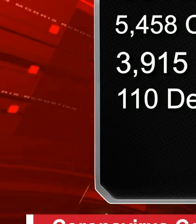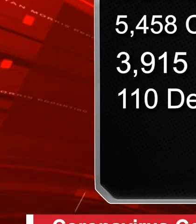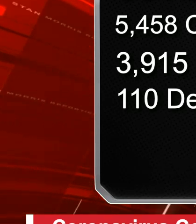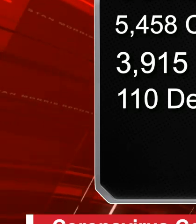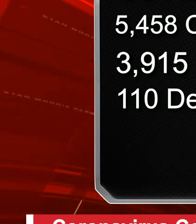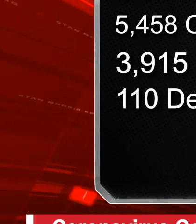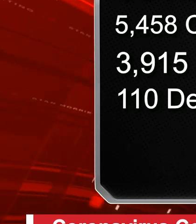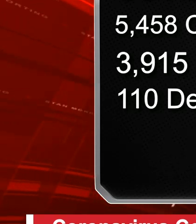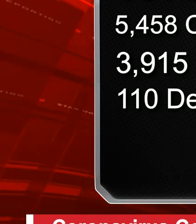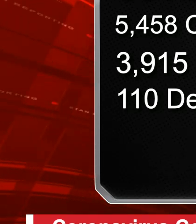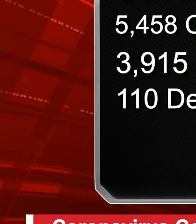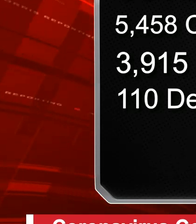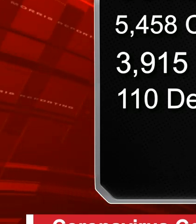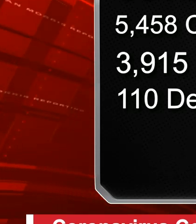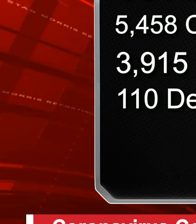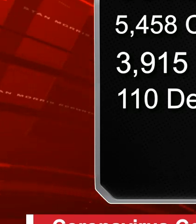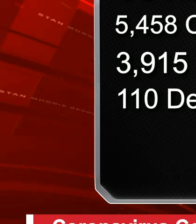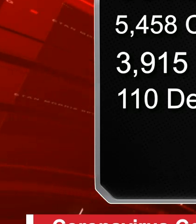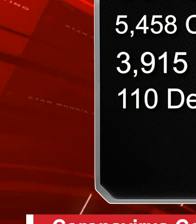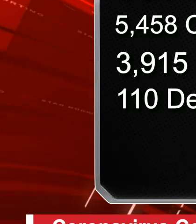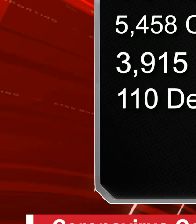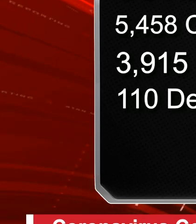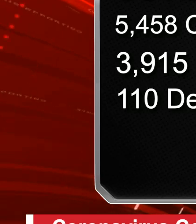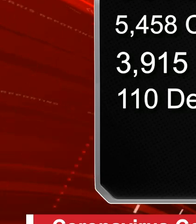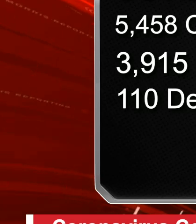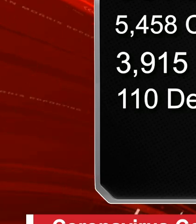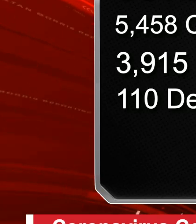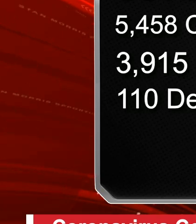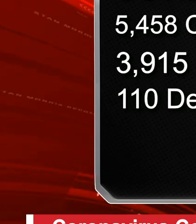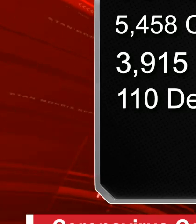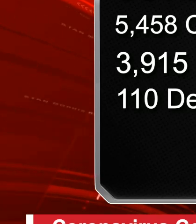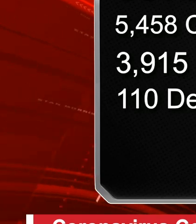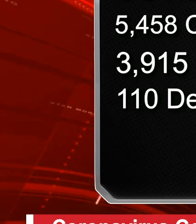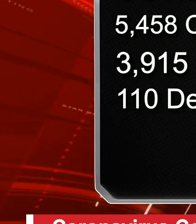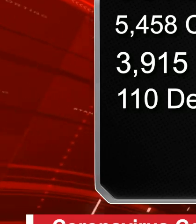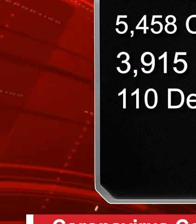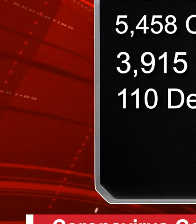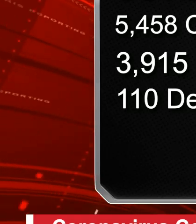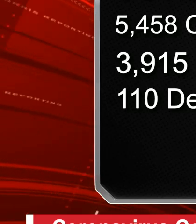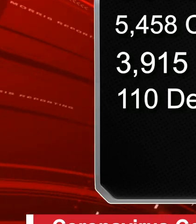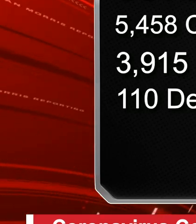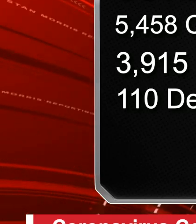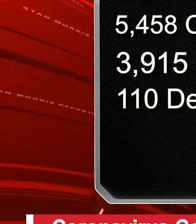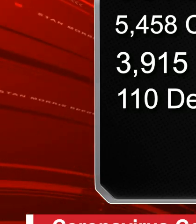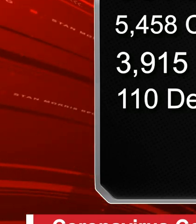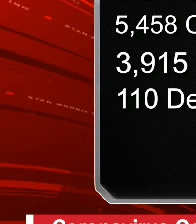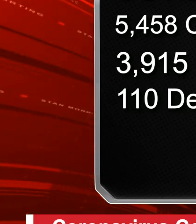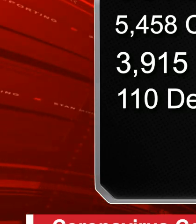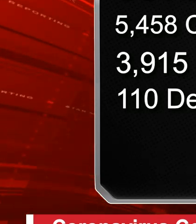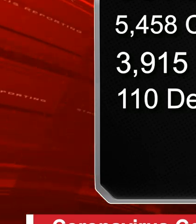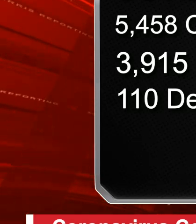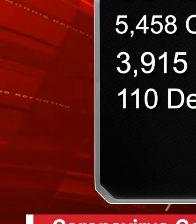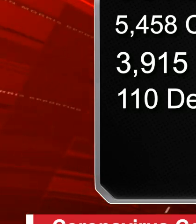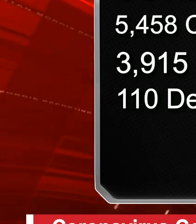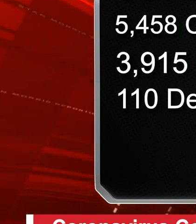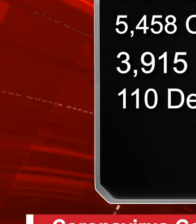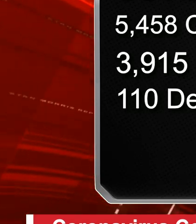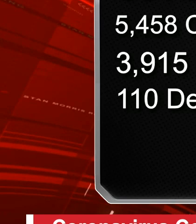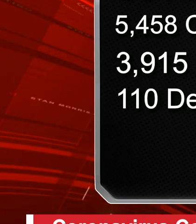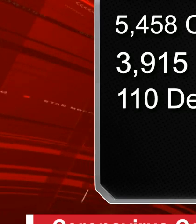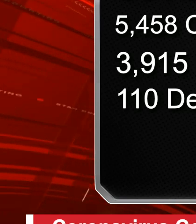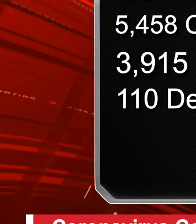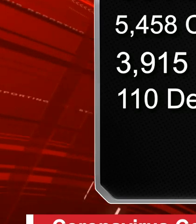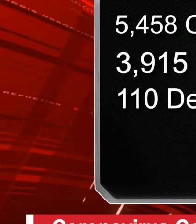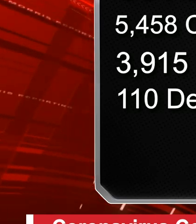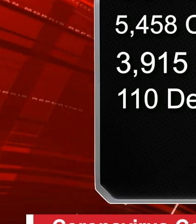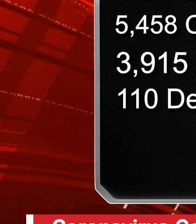said 555, but it appears that it's 455 because that's just what the math adds up to be. There were 5,003